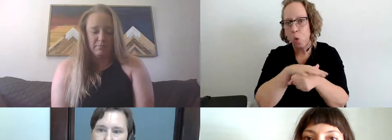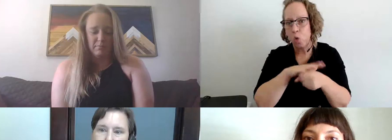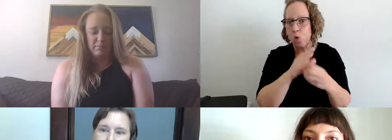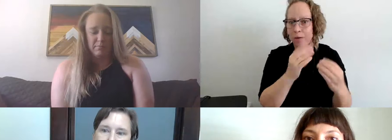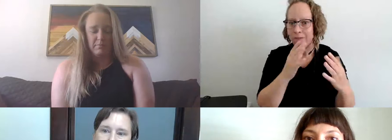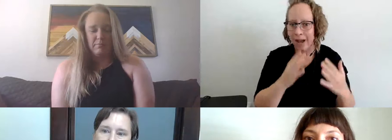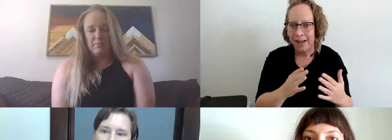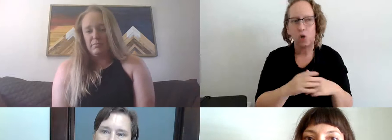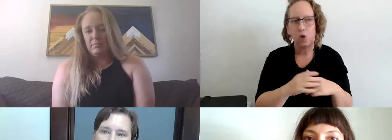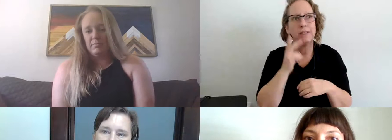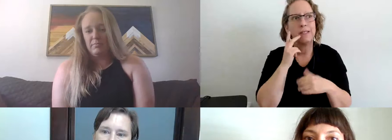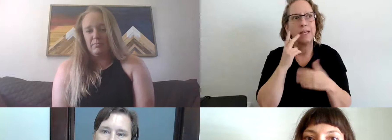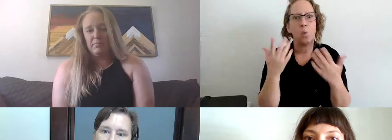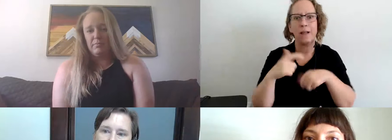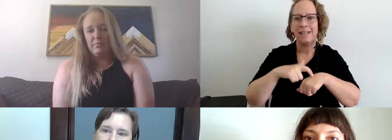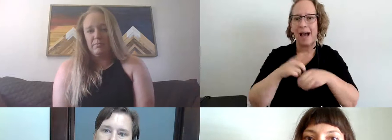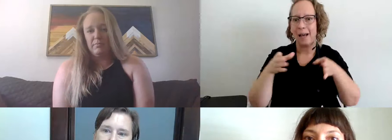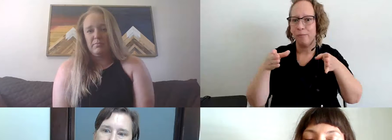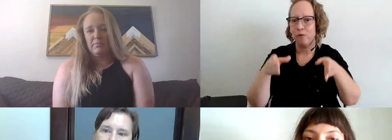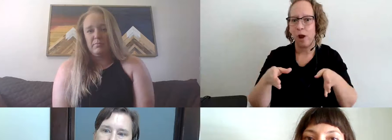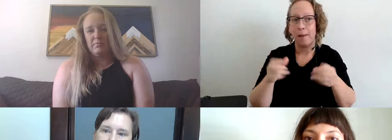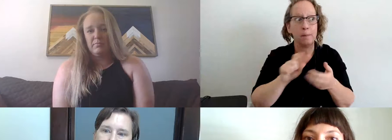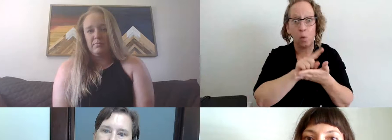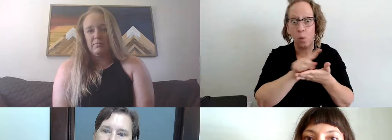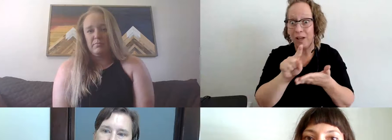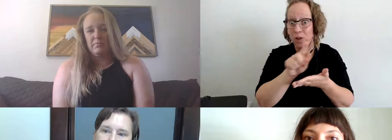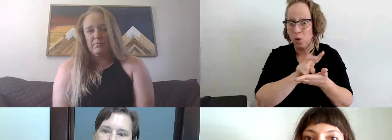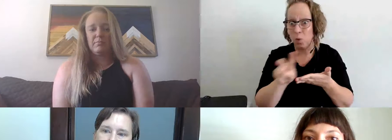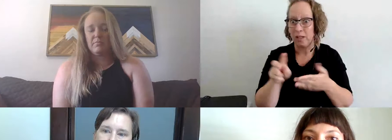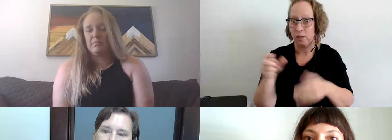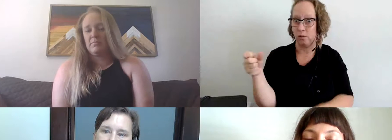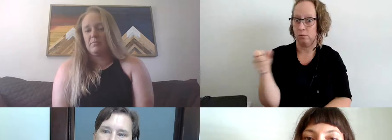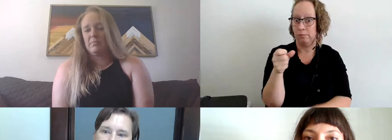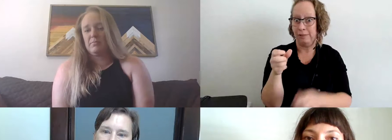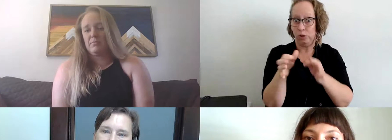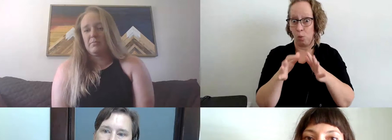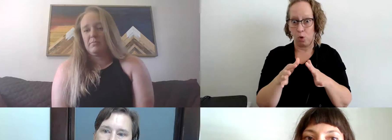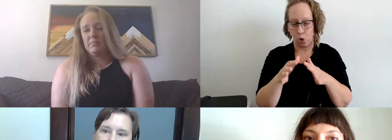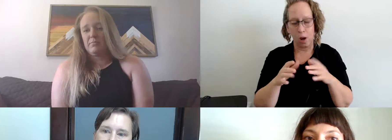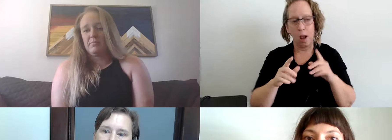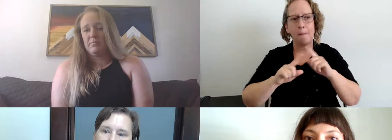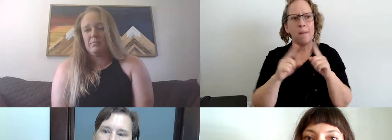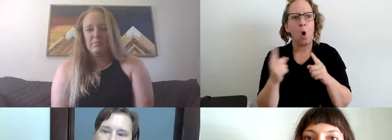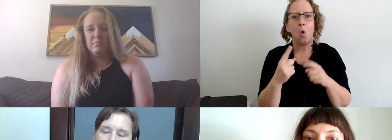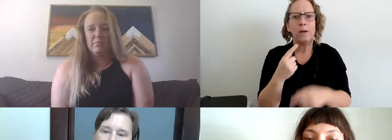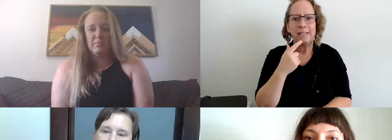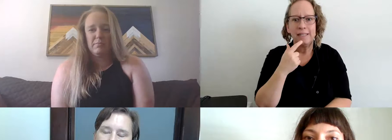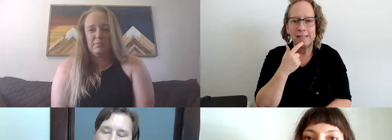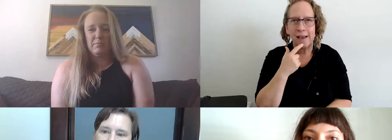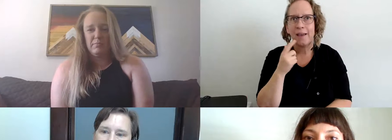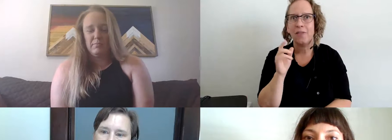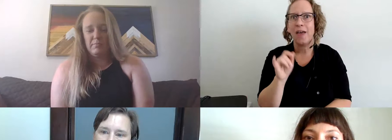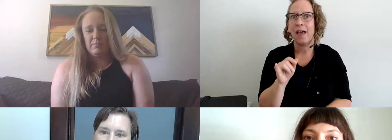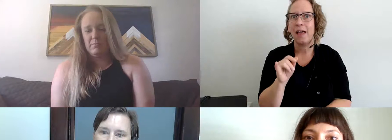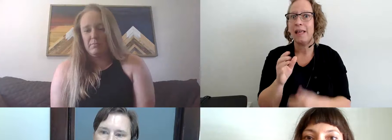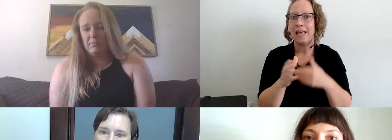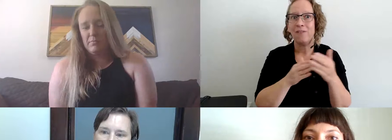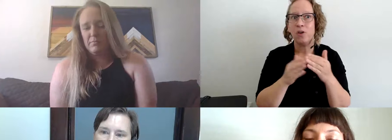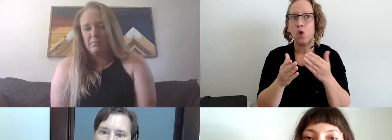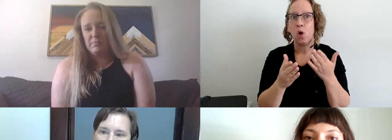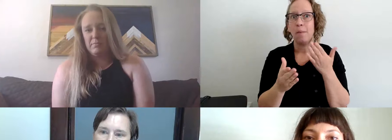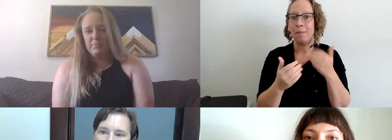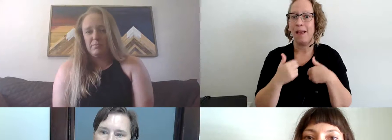provider, see what is the time frame. It could be a week or two advance notice. But we always say that even though you may